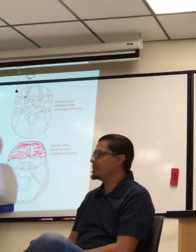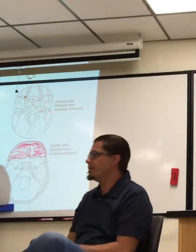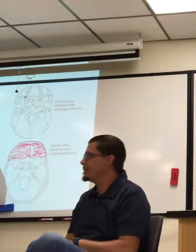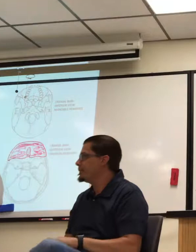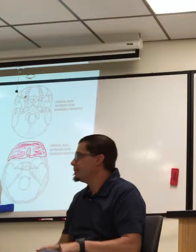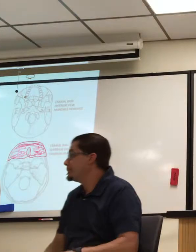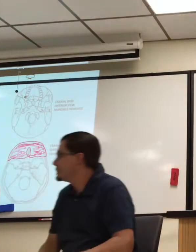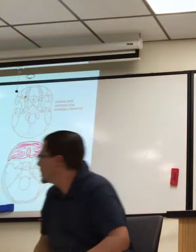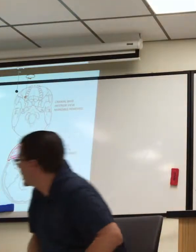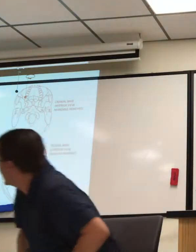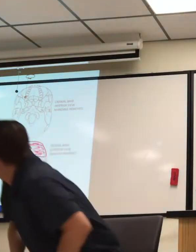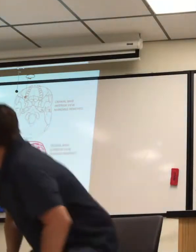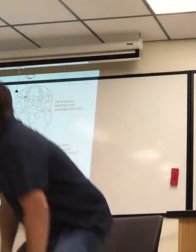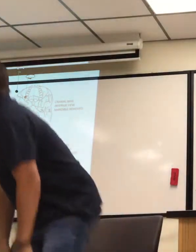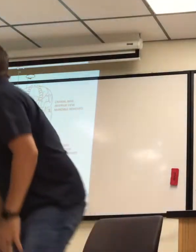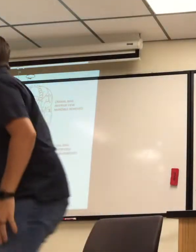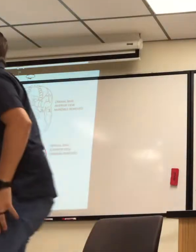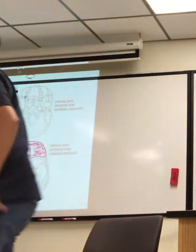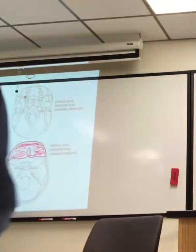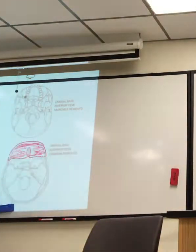and here.